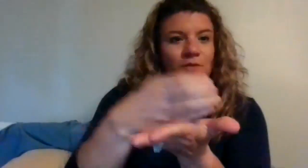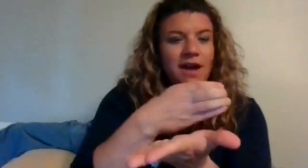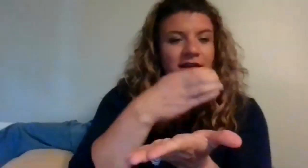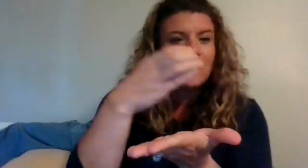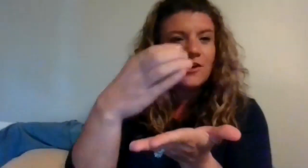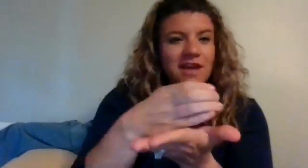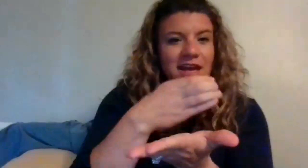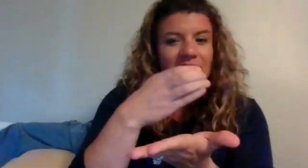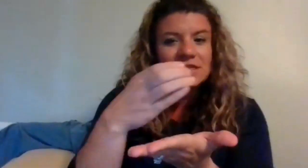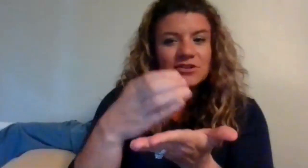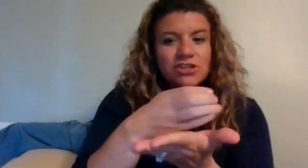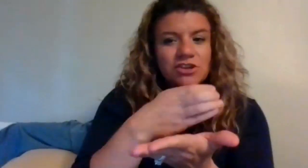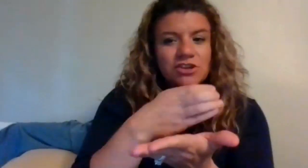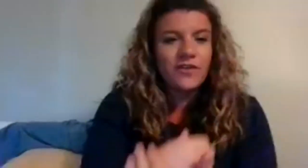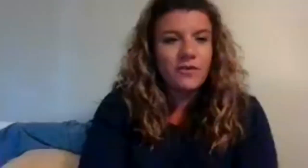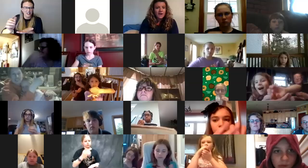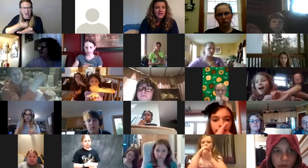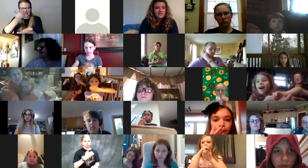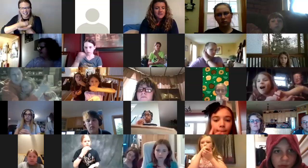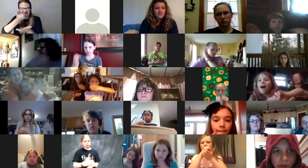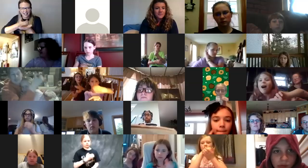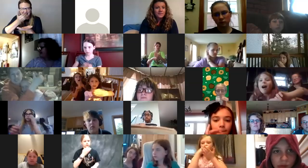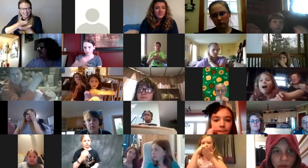way. Cookies. There's two different ways.